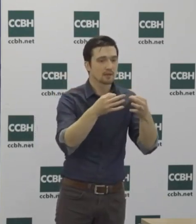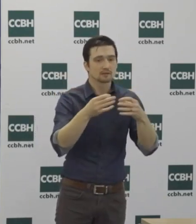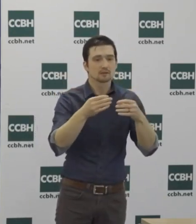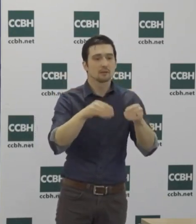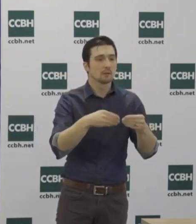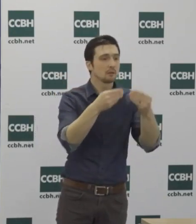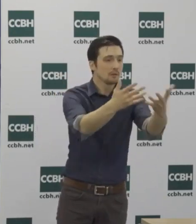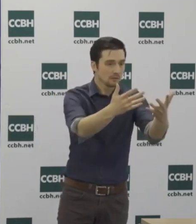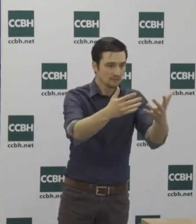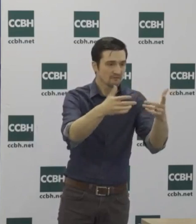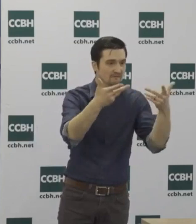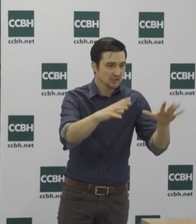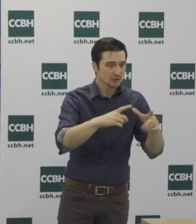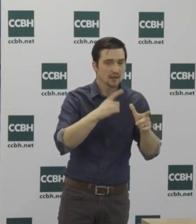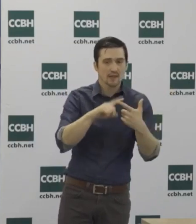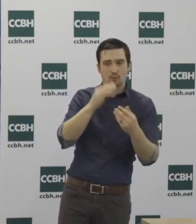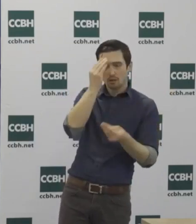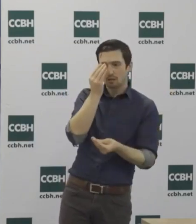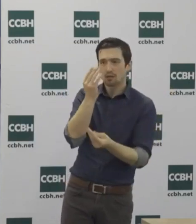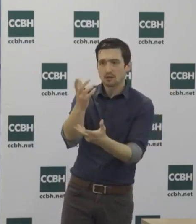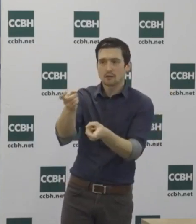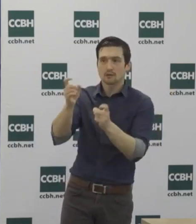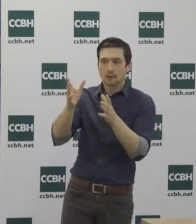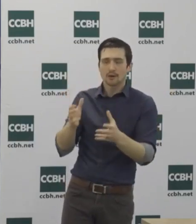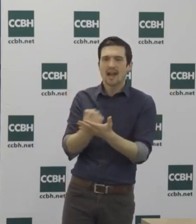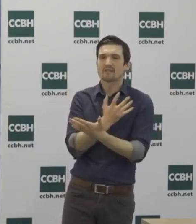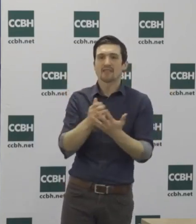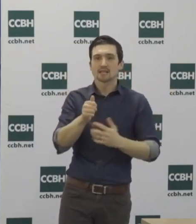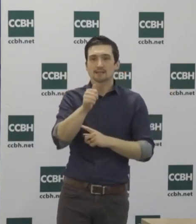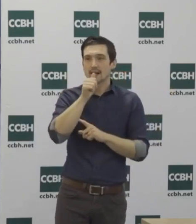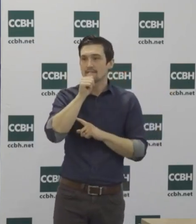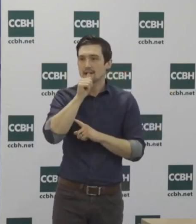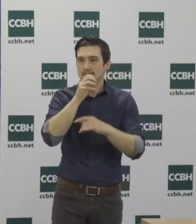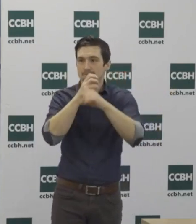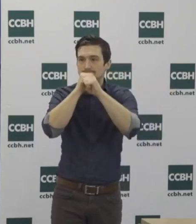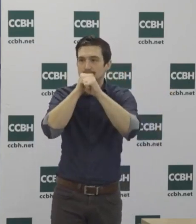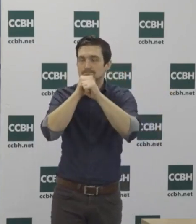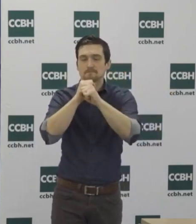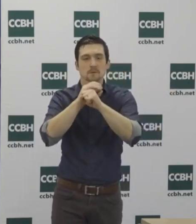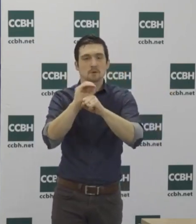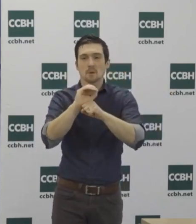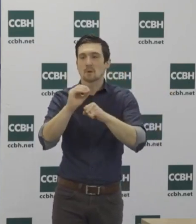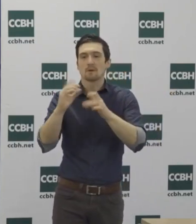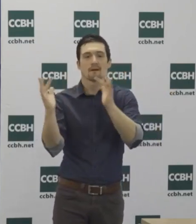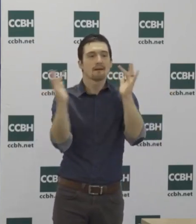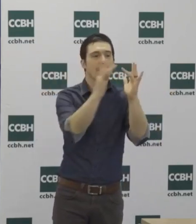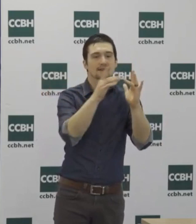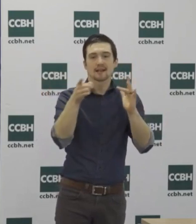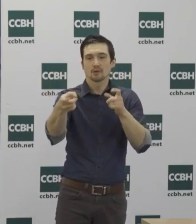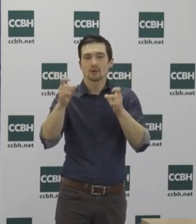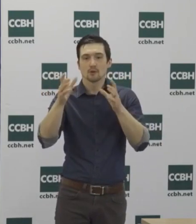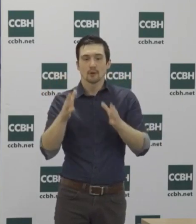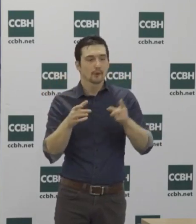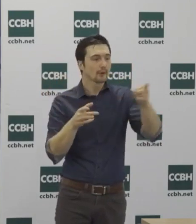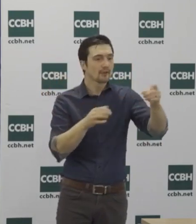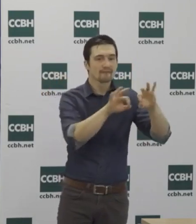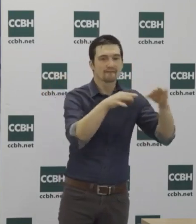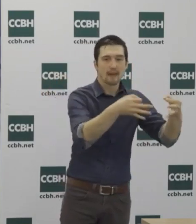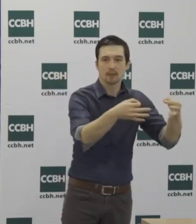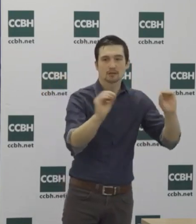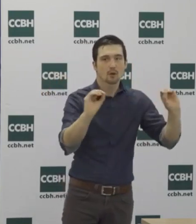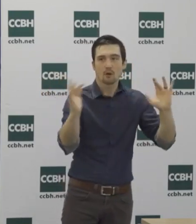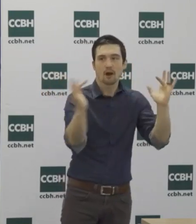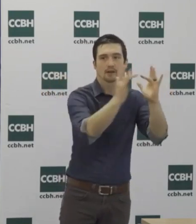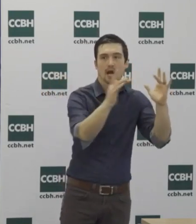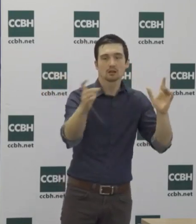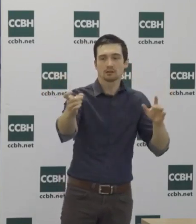been received. Everything is kept confidential and contact-free. For more information and to sign